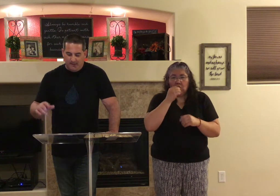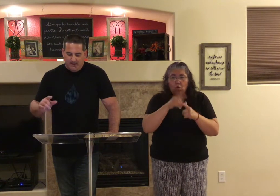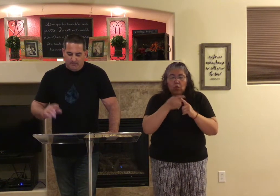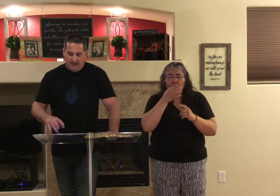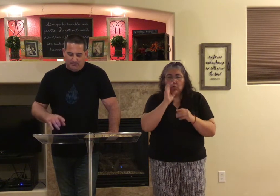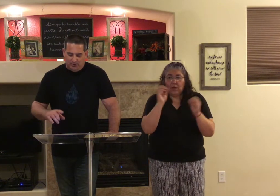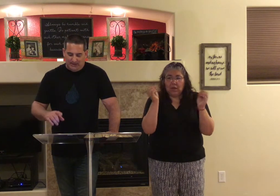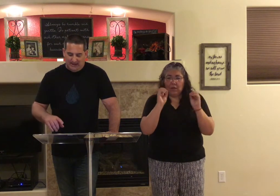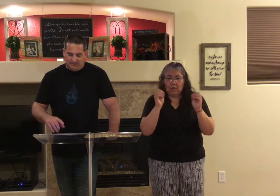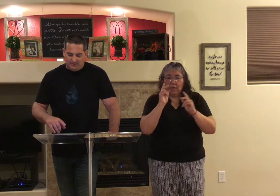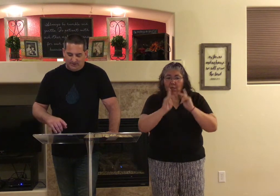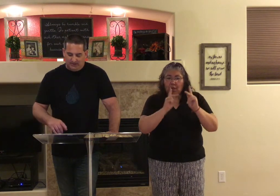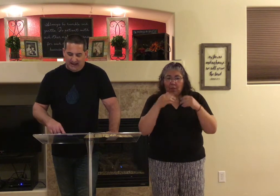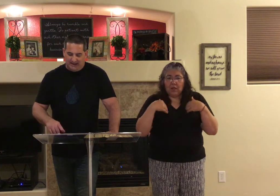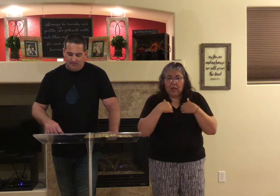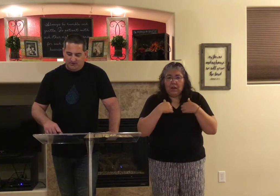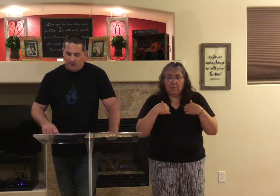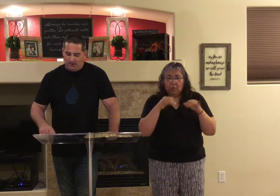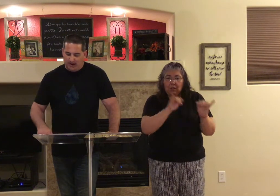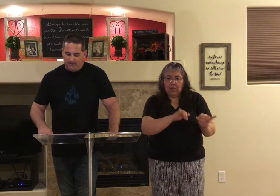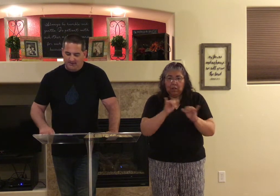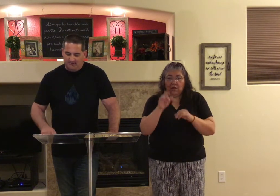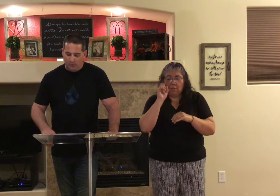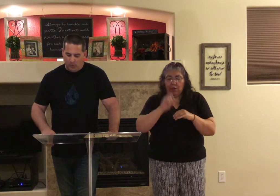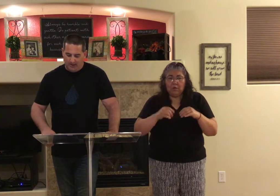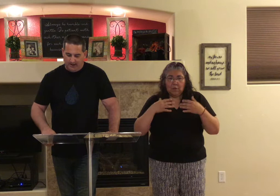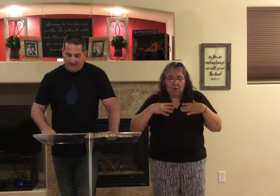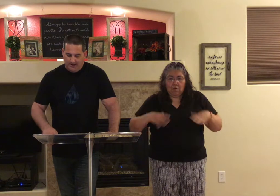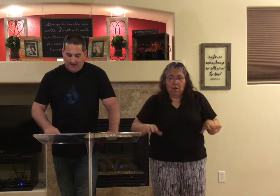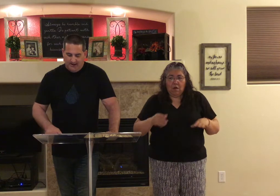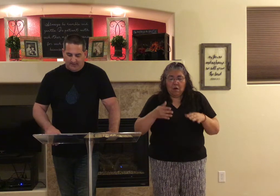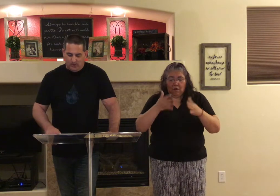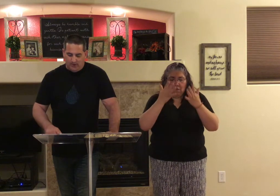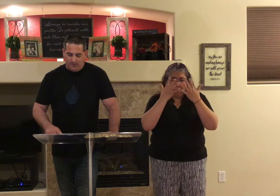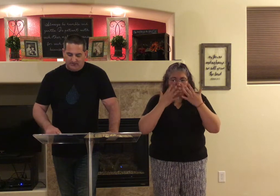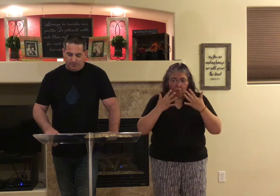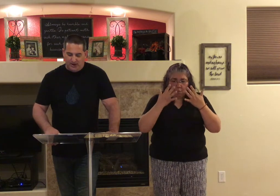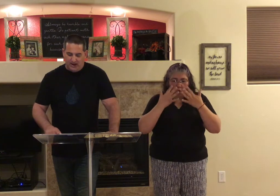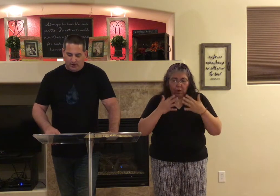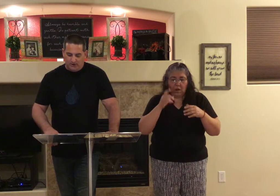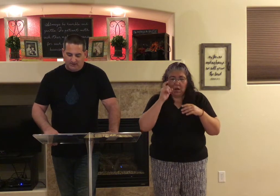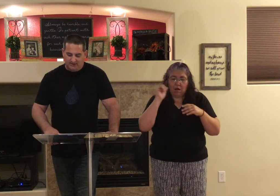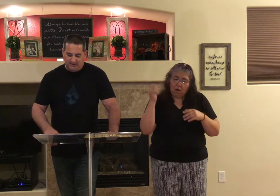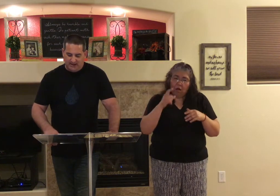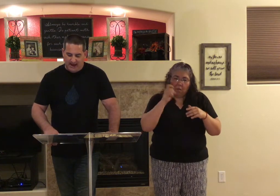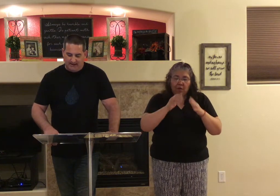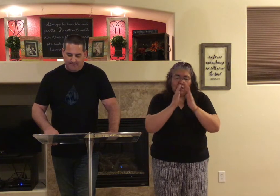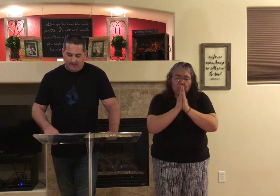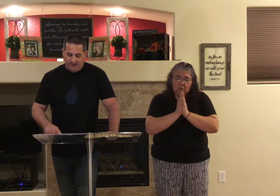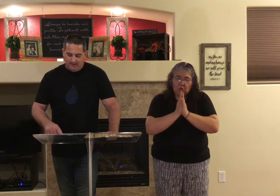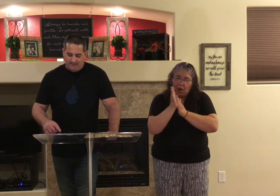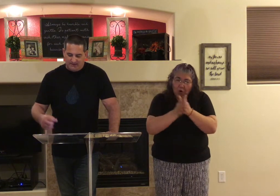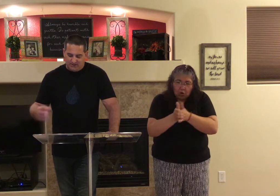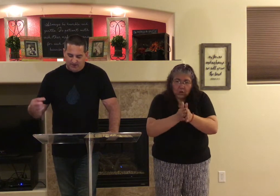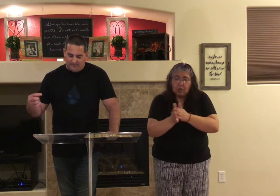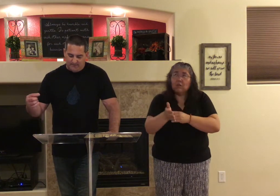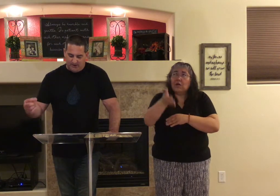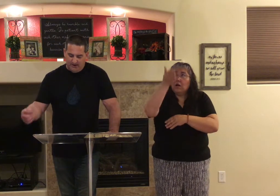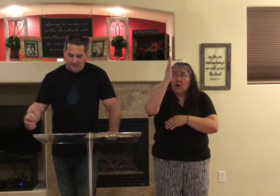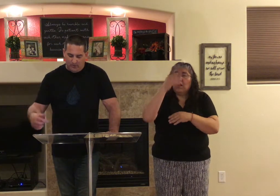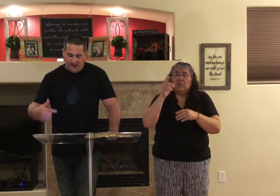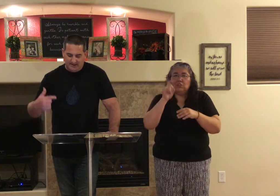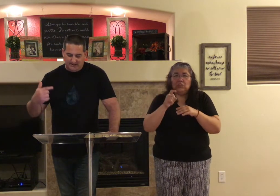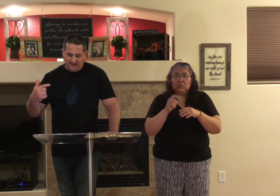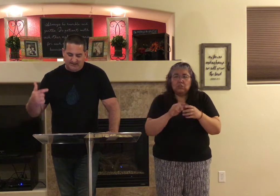at all. People and animals alike must wear garments of mourning, and everyone must pray earnestly to God. They must turn from